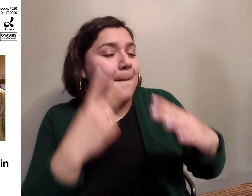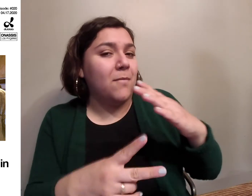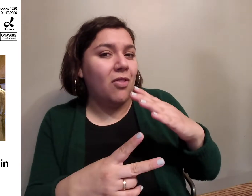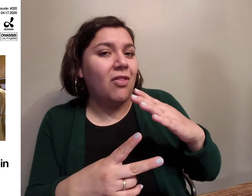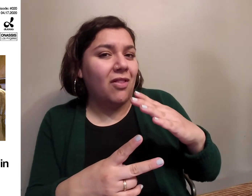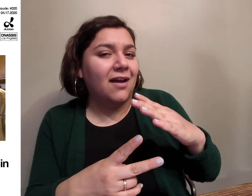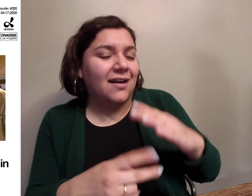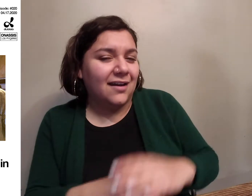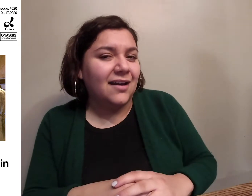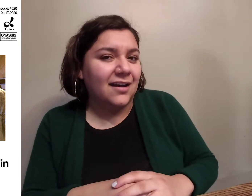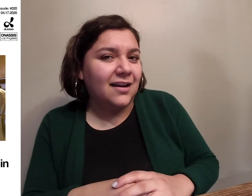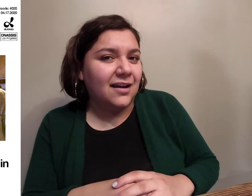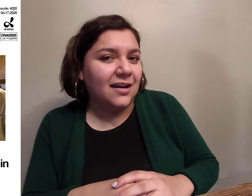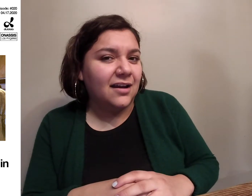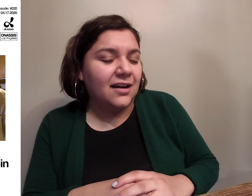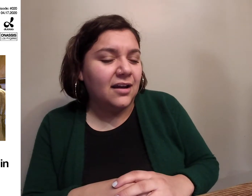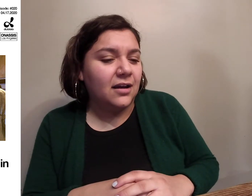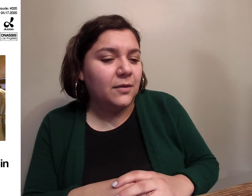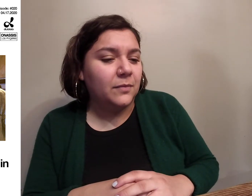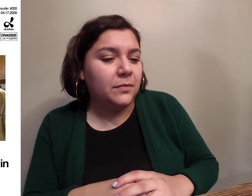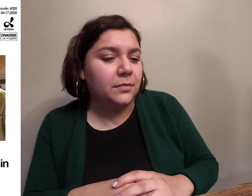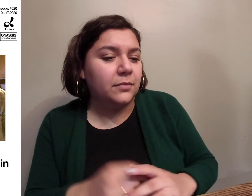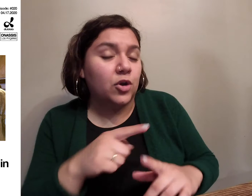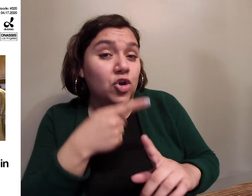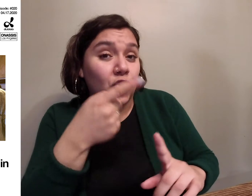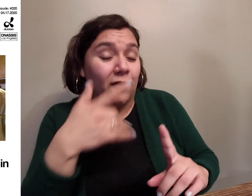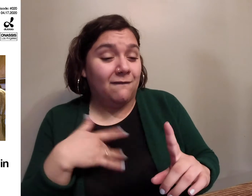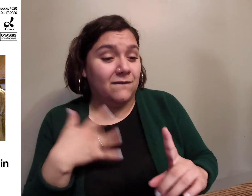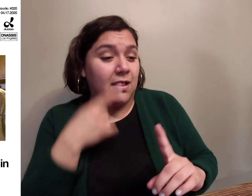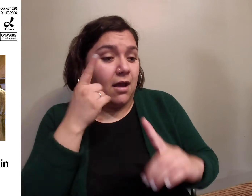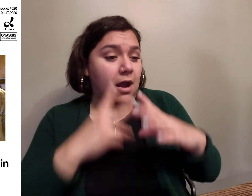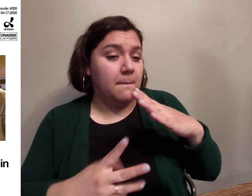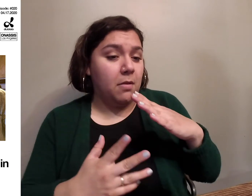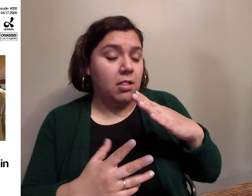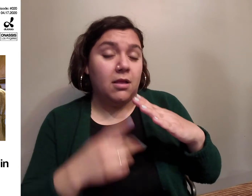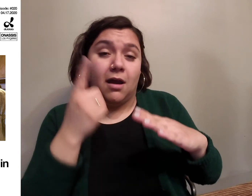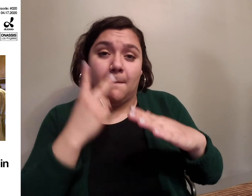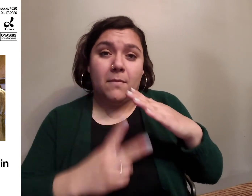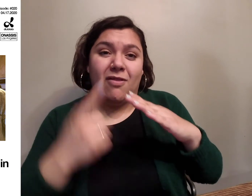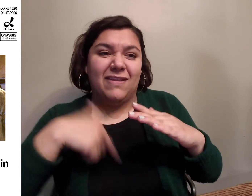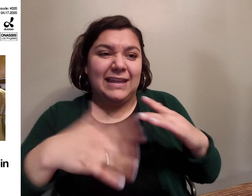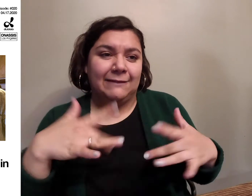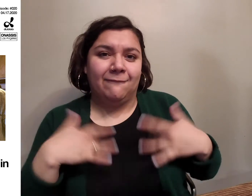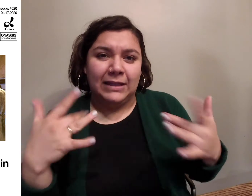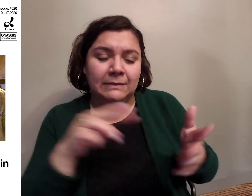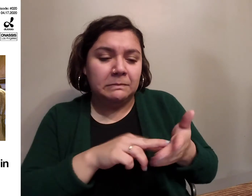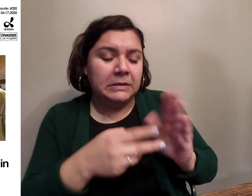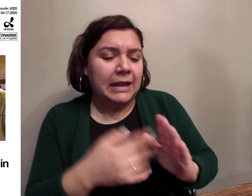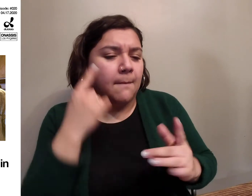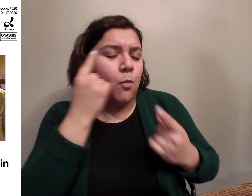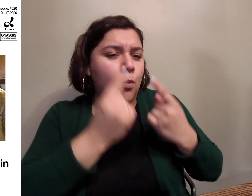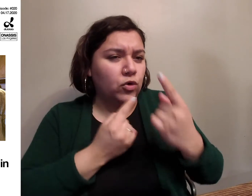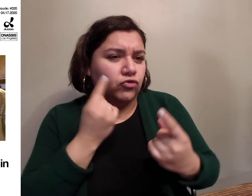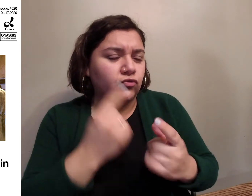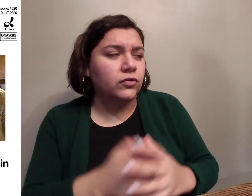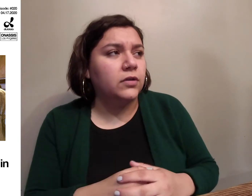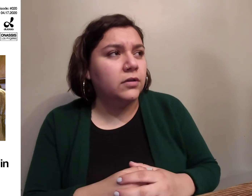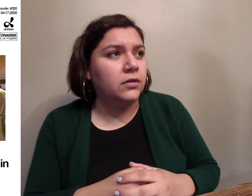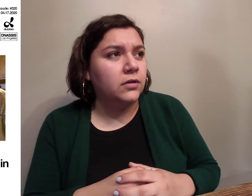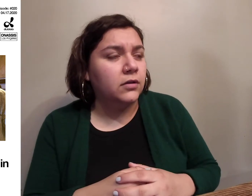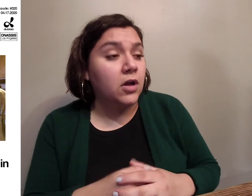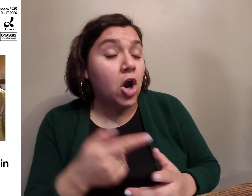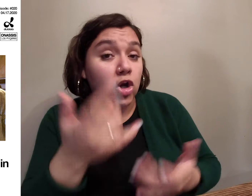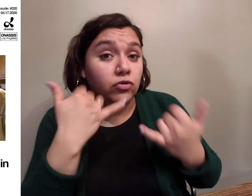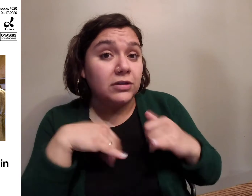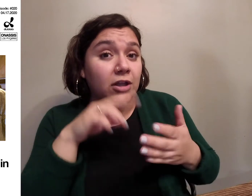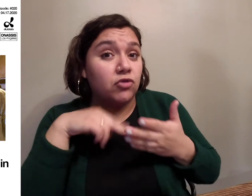seem, by these events. And I'm wondering Are you still reading a chapter of